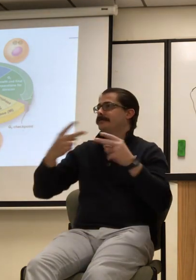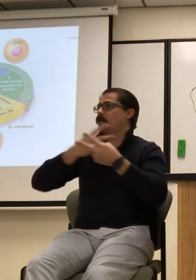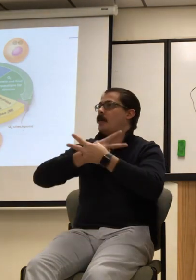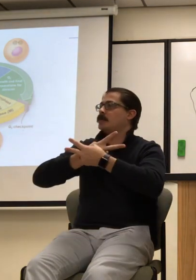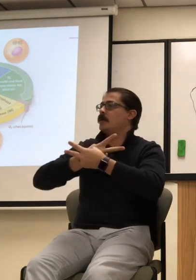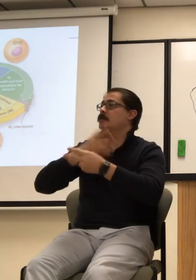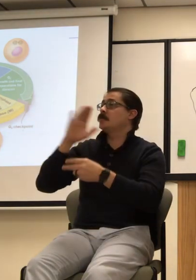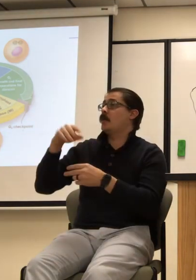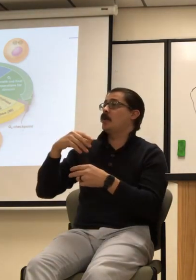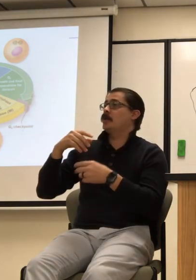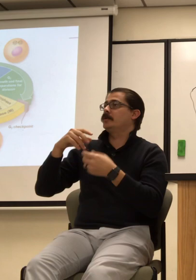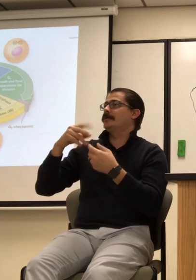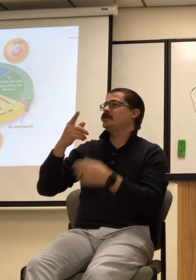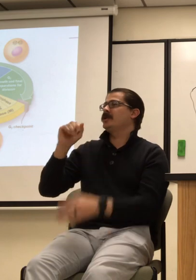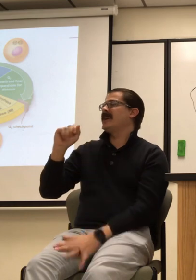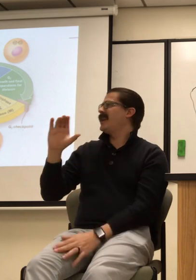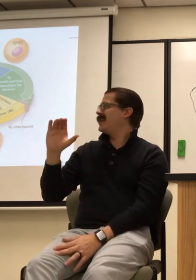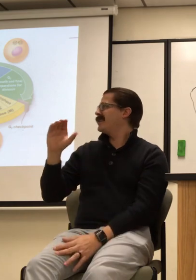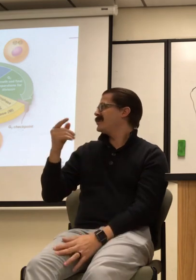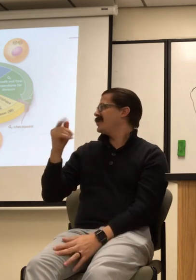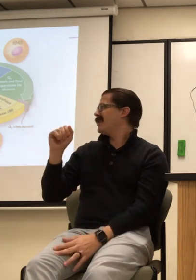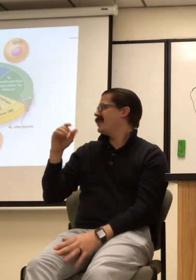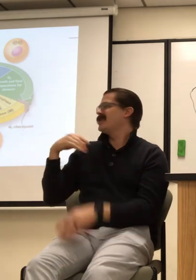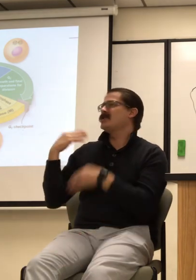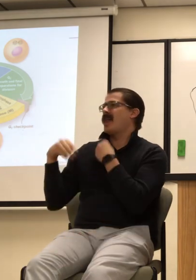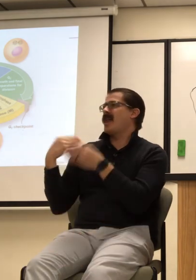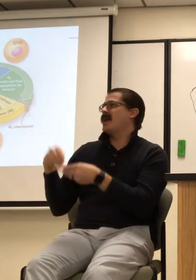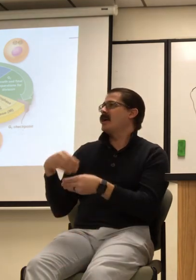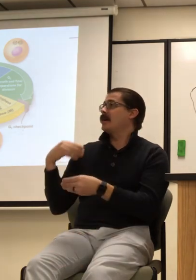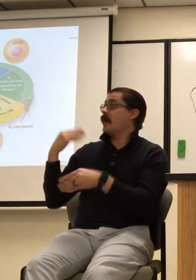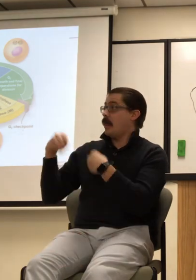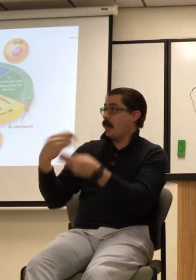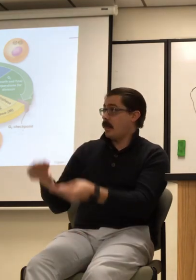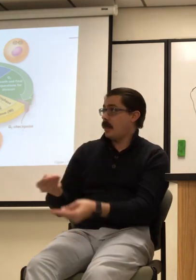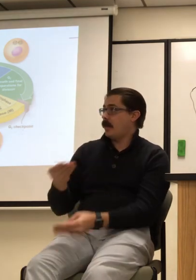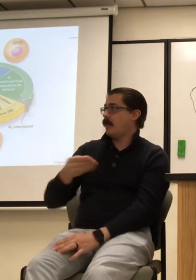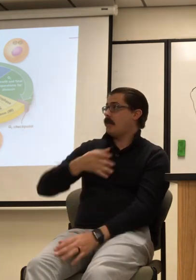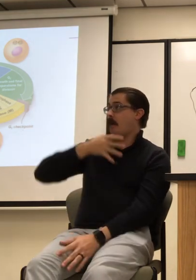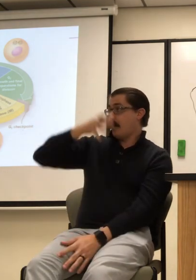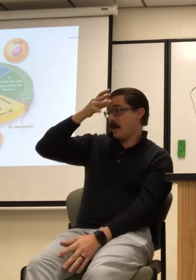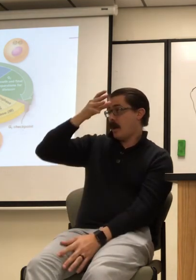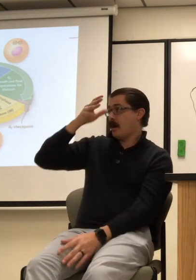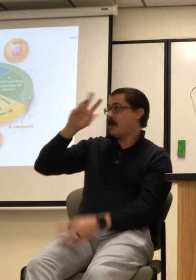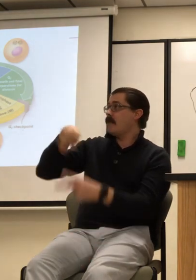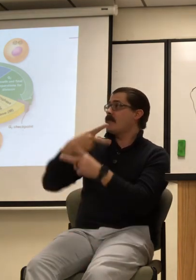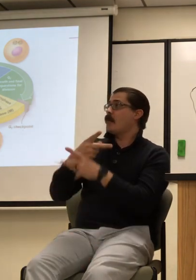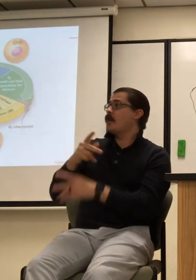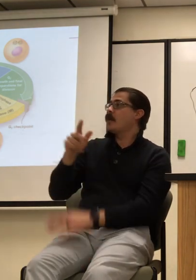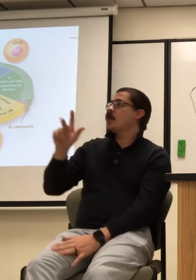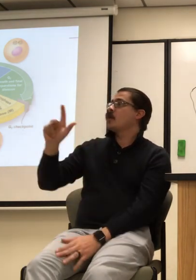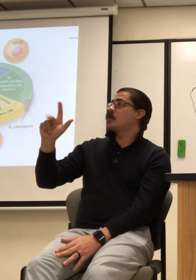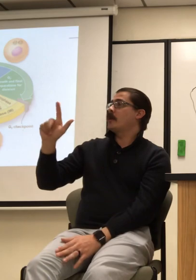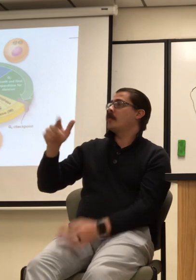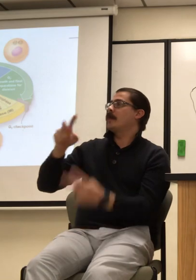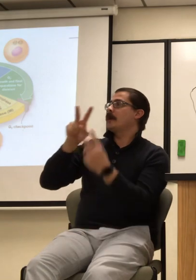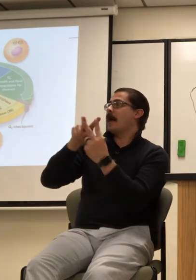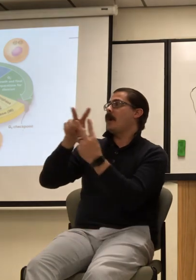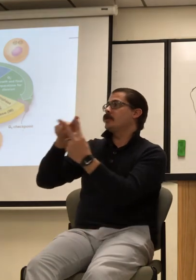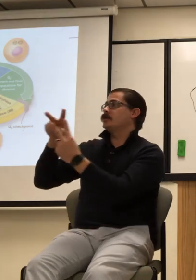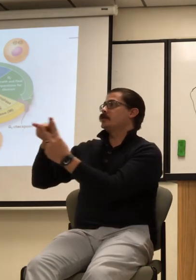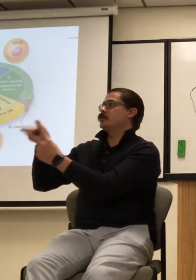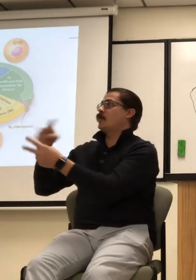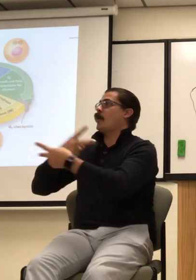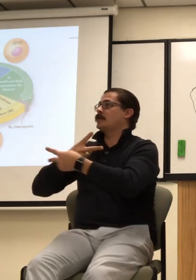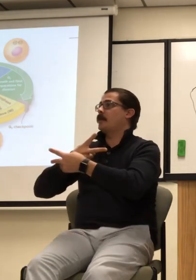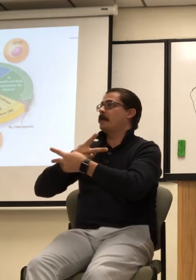inheritance, your genetic inheritance, is from your mom and from your dad. And it's in the form of 23 pairs of chromosomes. That's what